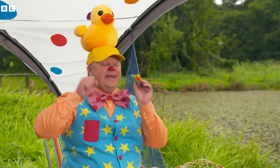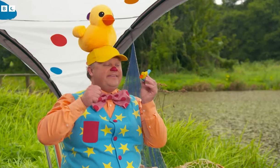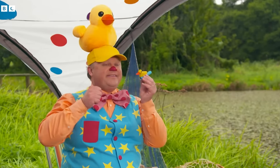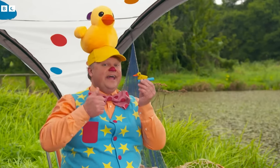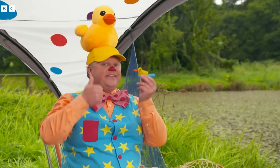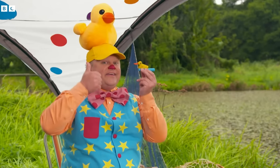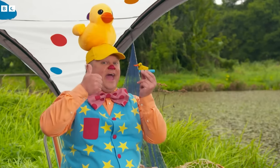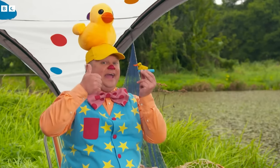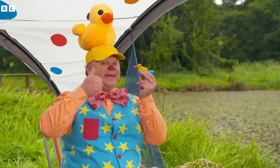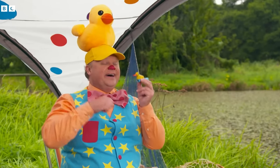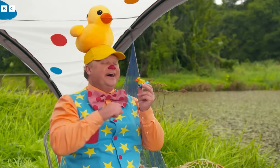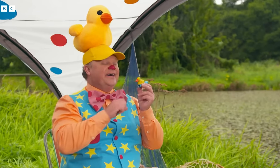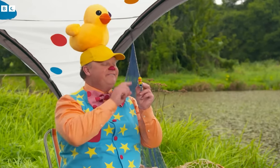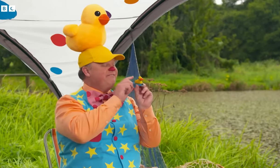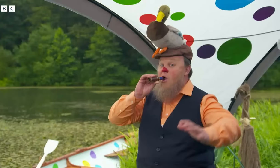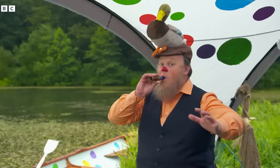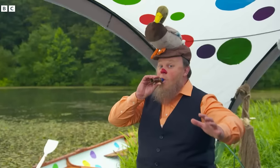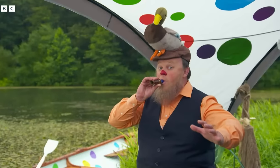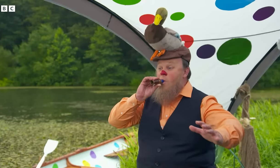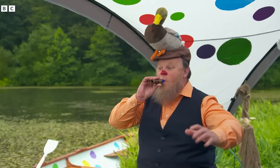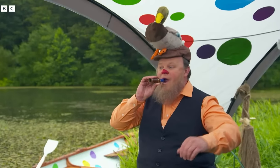Yes, check.